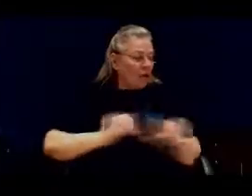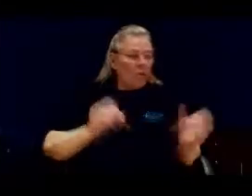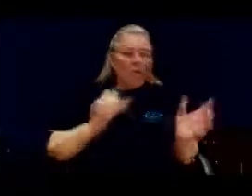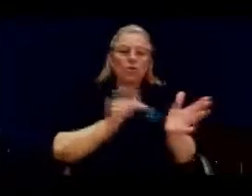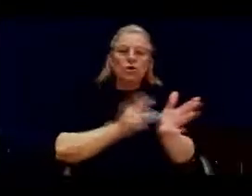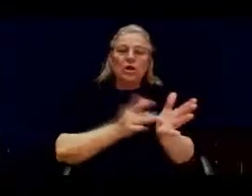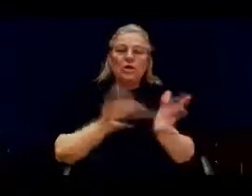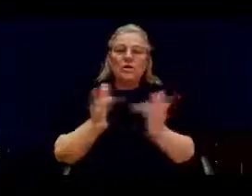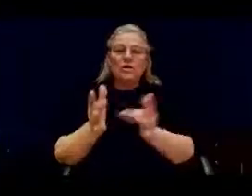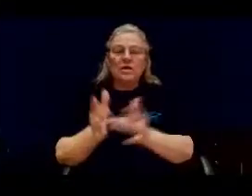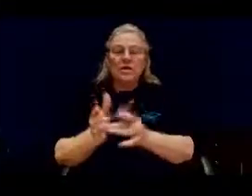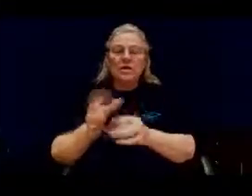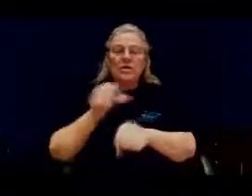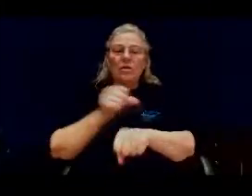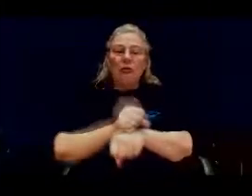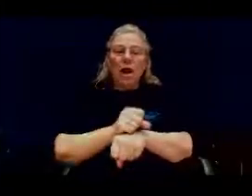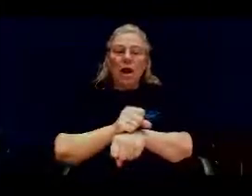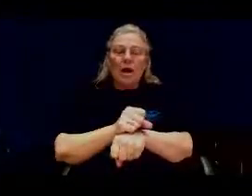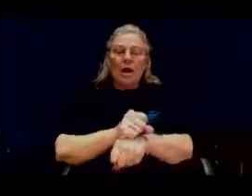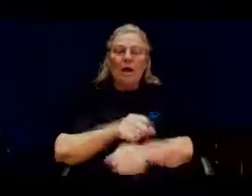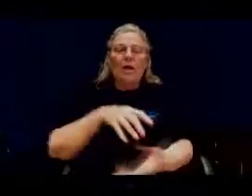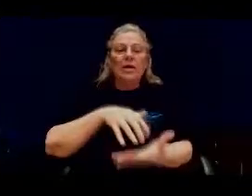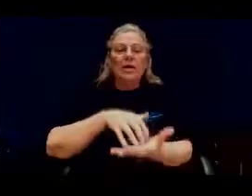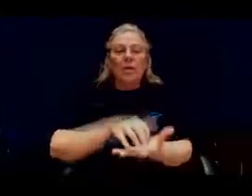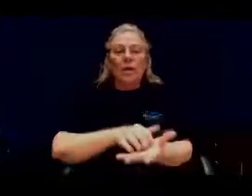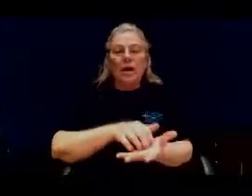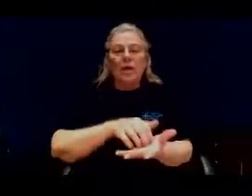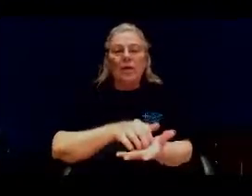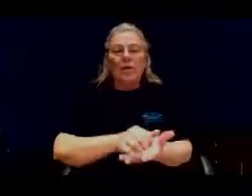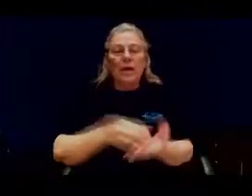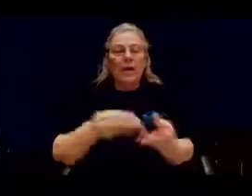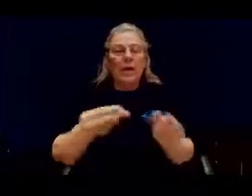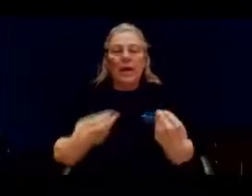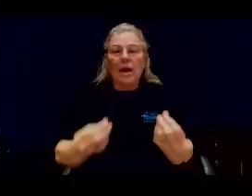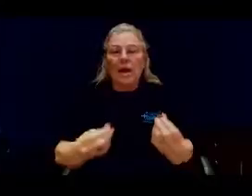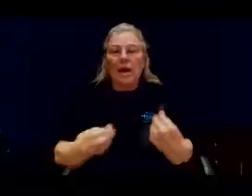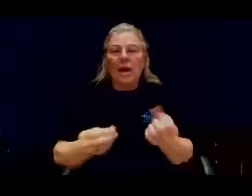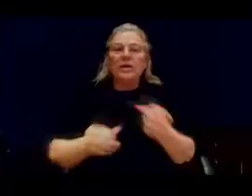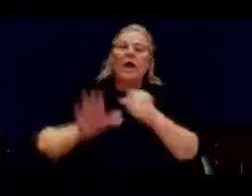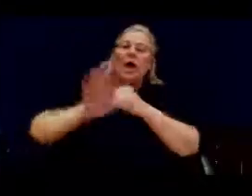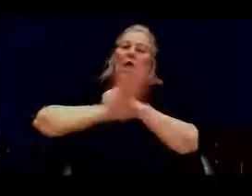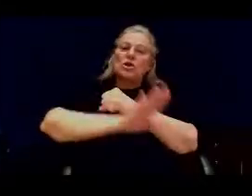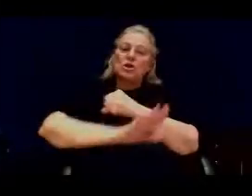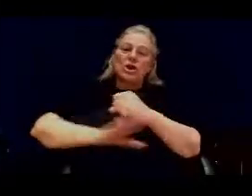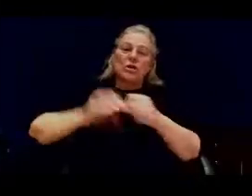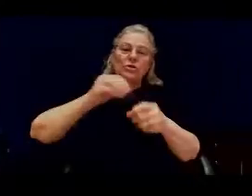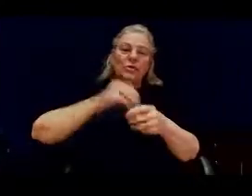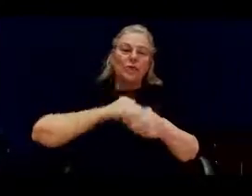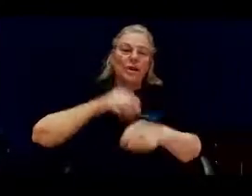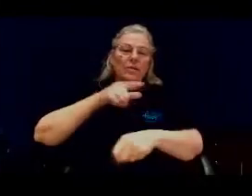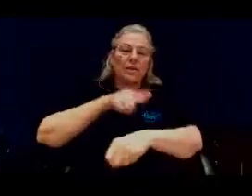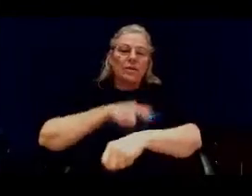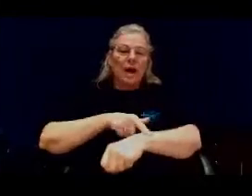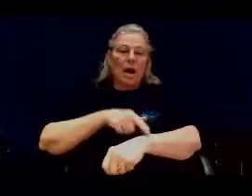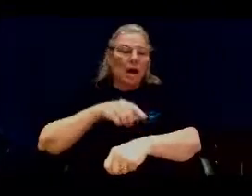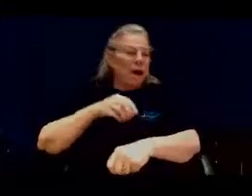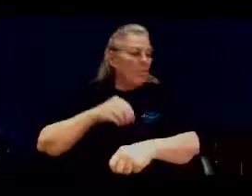Oh, Jesus is a rock in a weary land, a shelter in the time